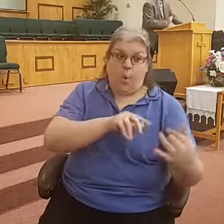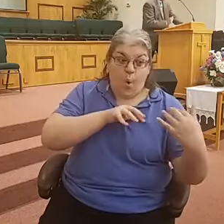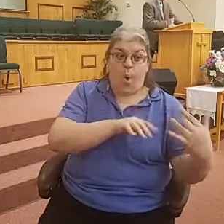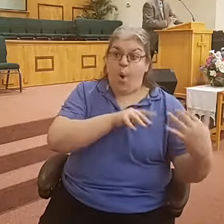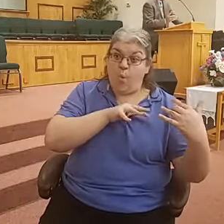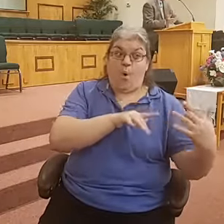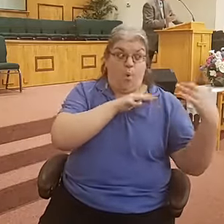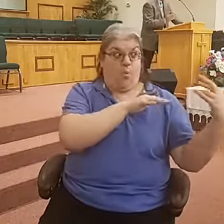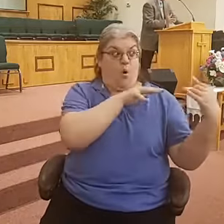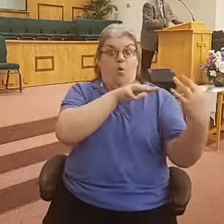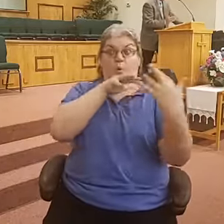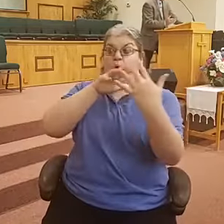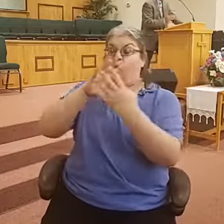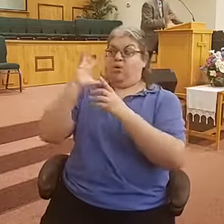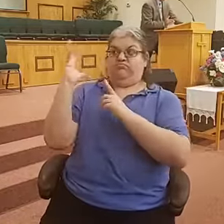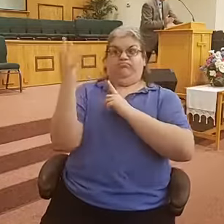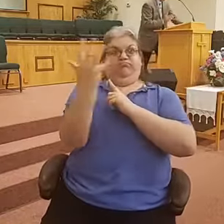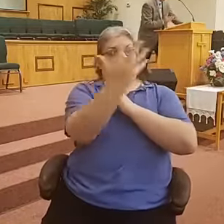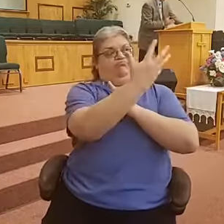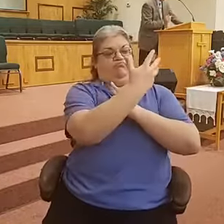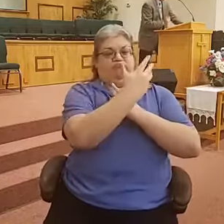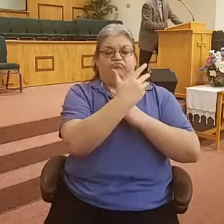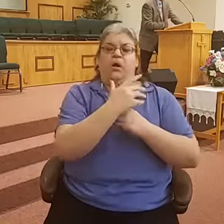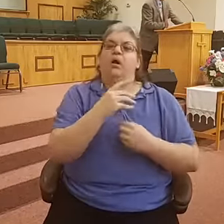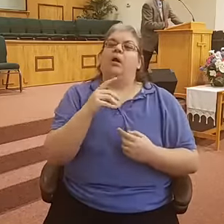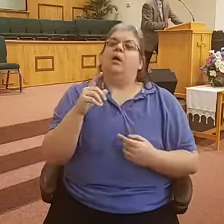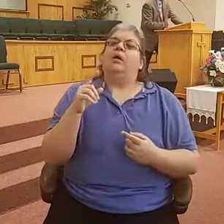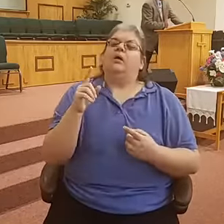on every side, until the Lord put them under the